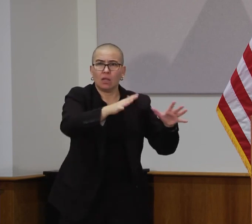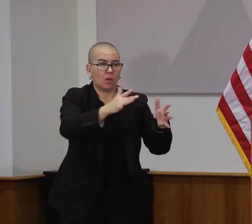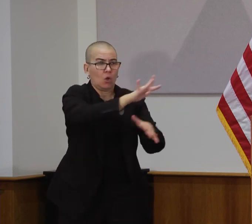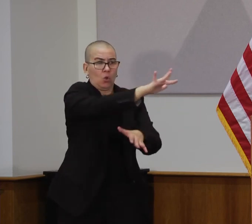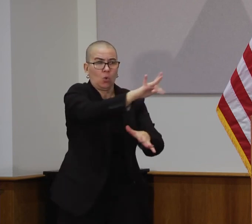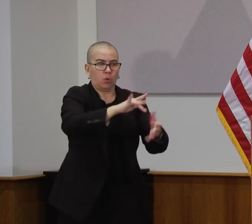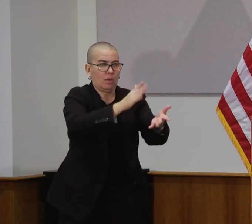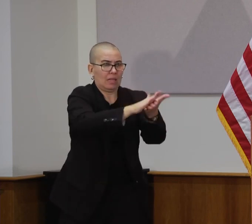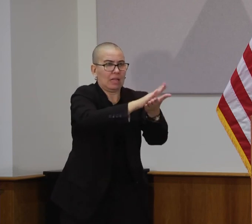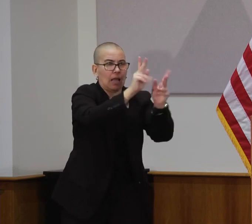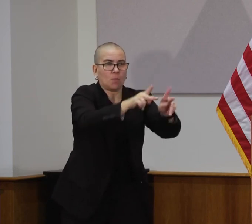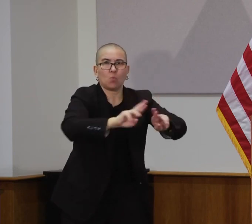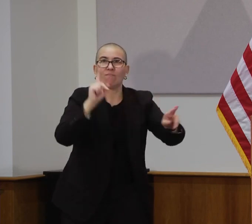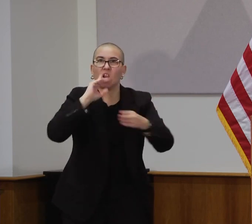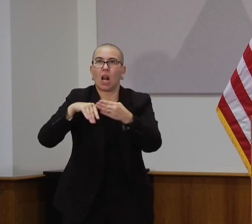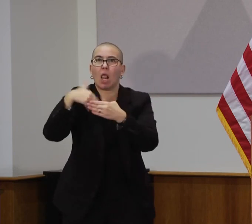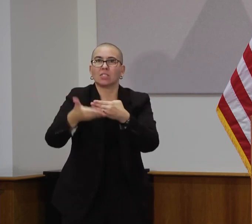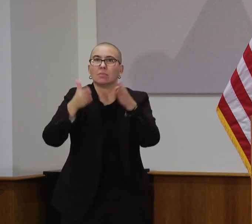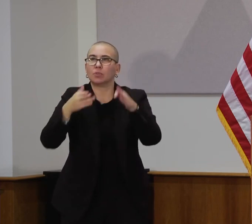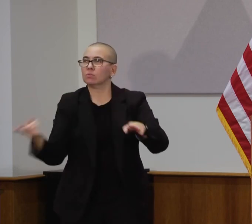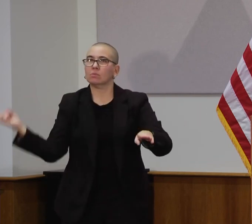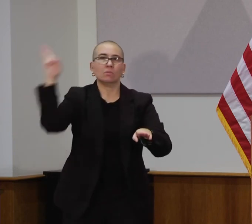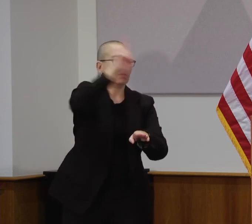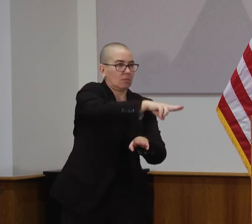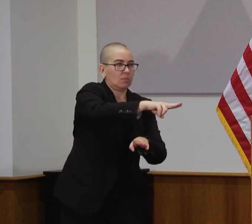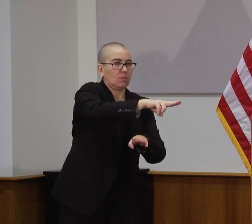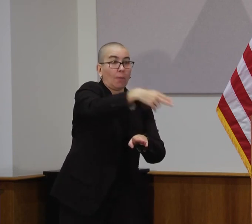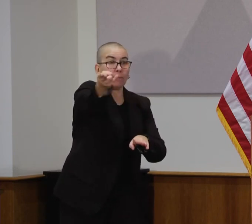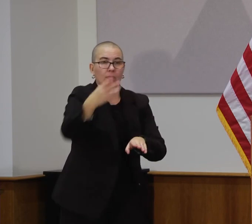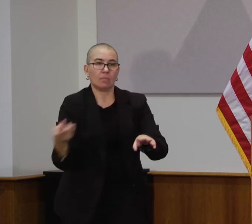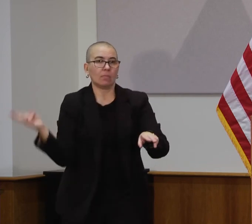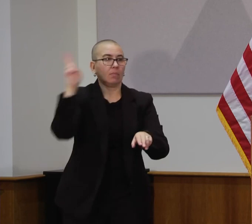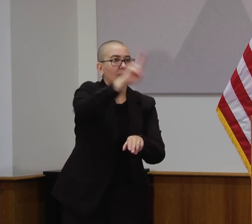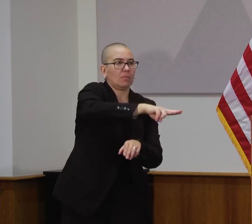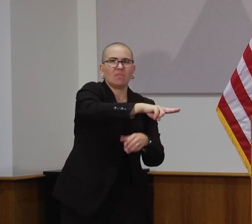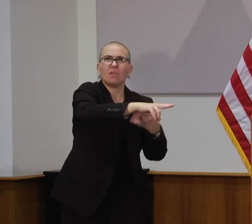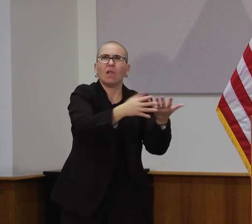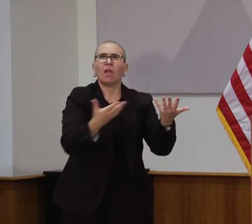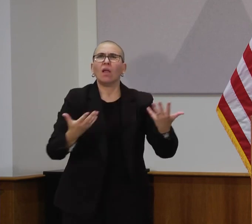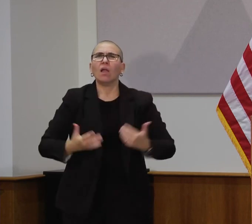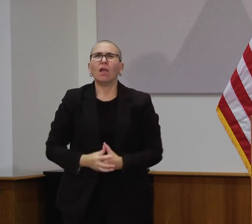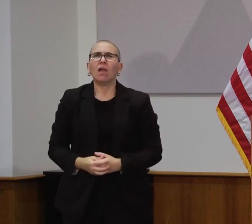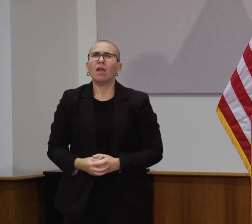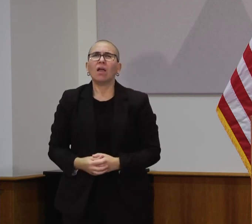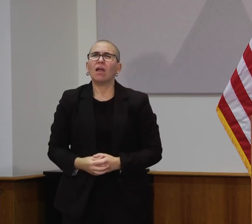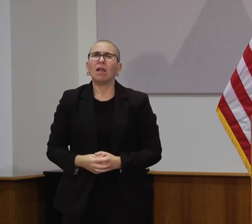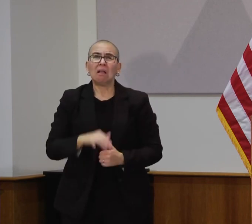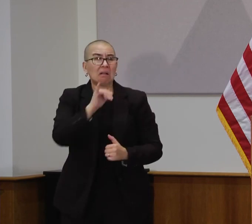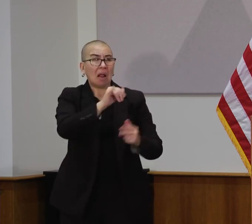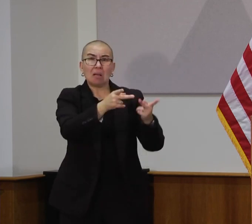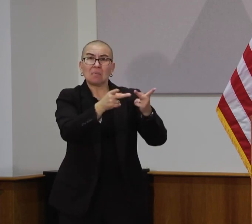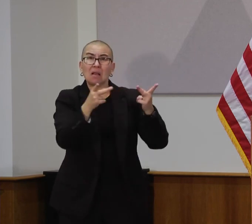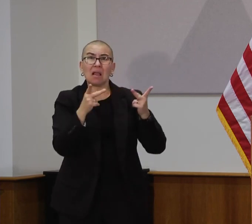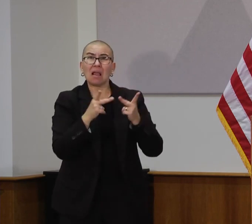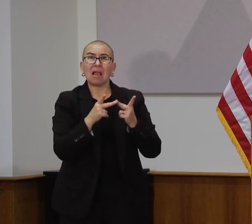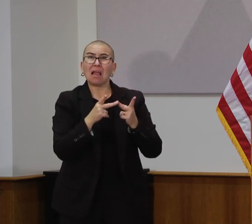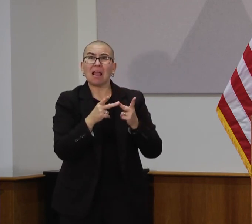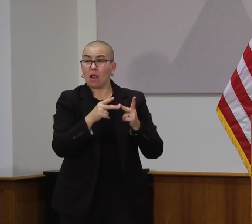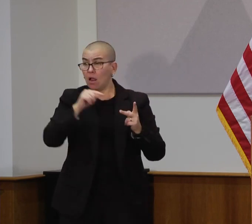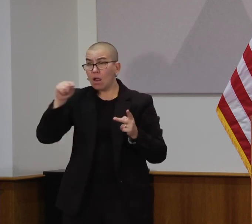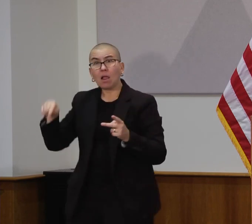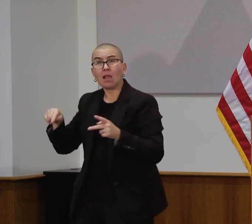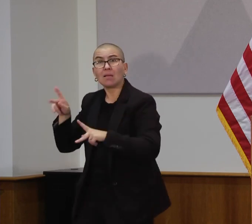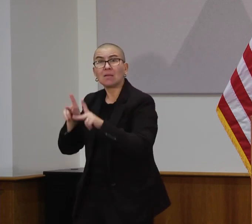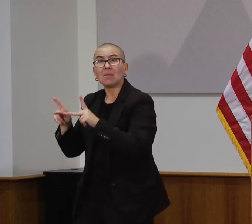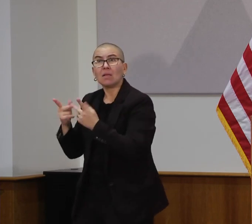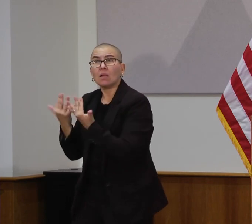flowing in from all corners of the state. Those patients we made space for waited hours for an ambulance or a